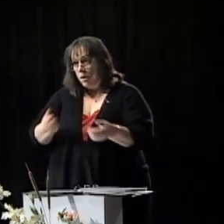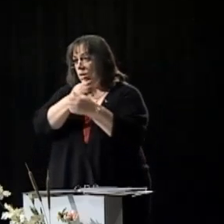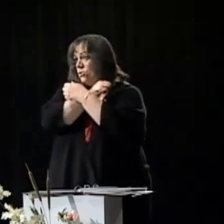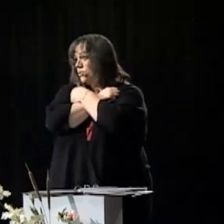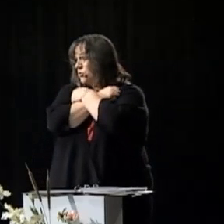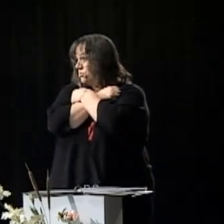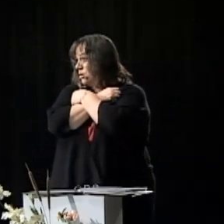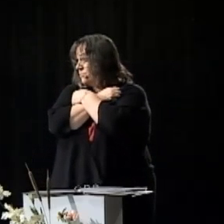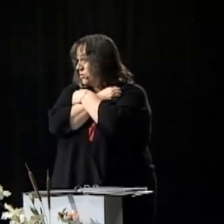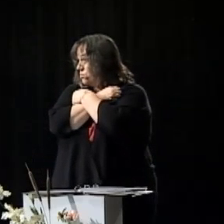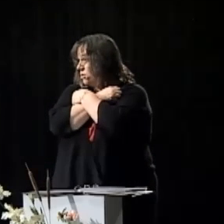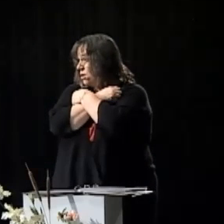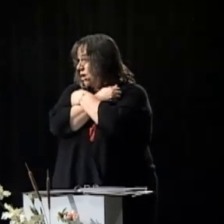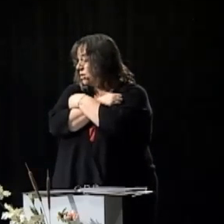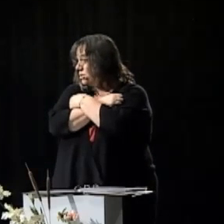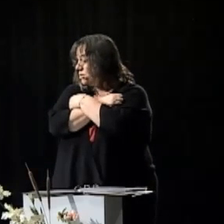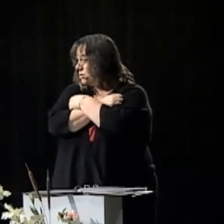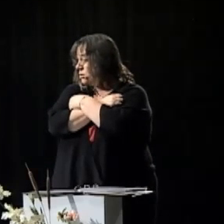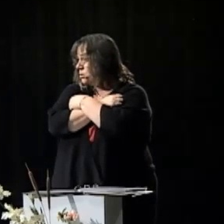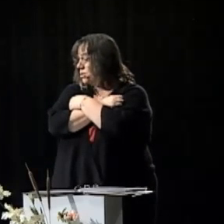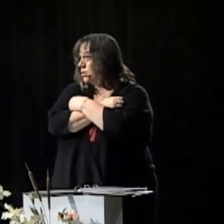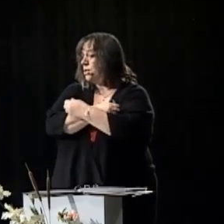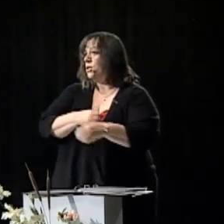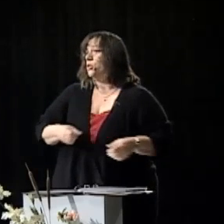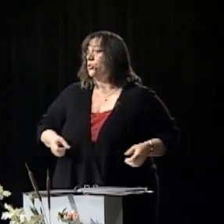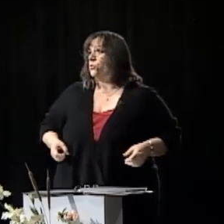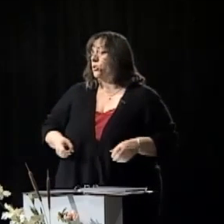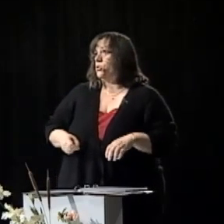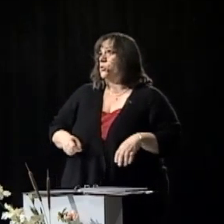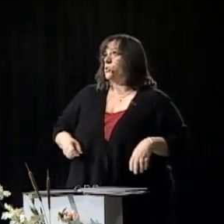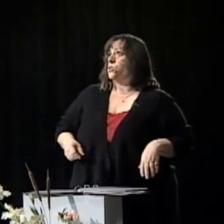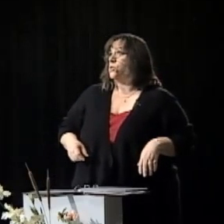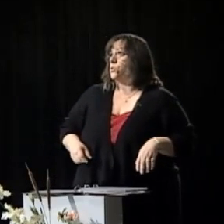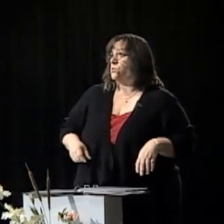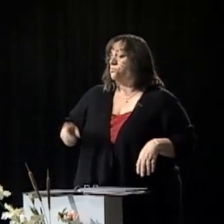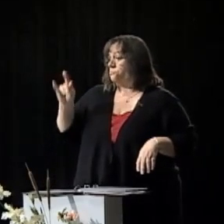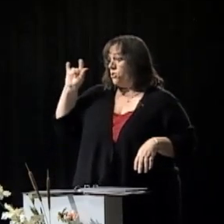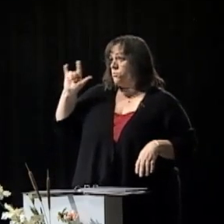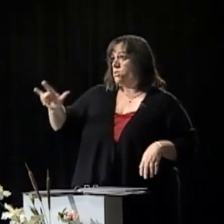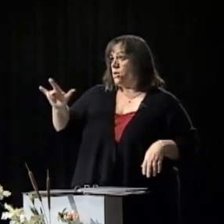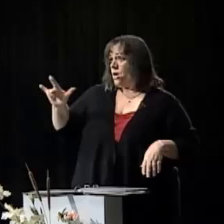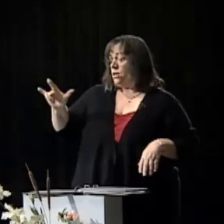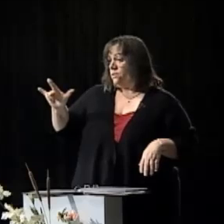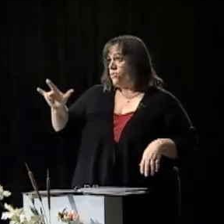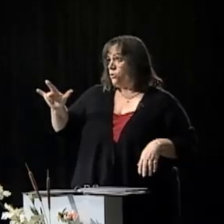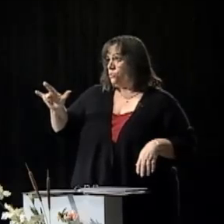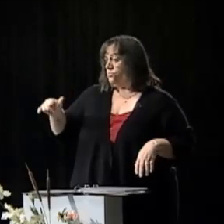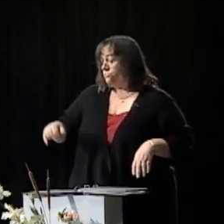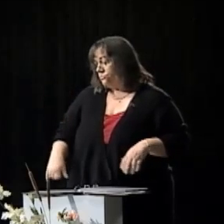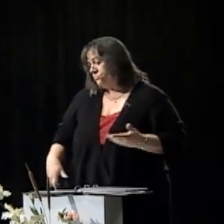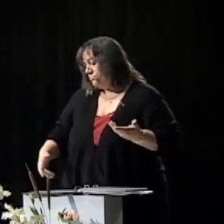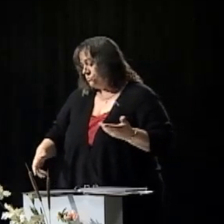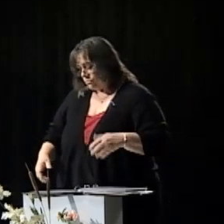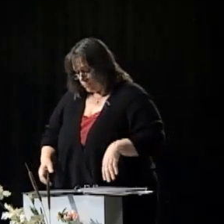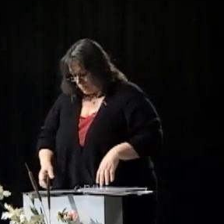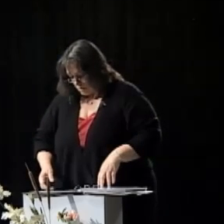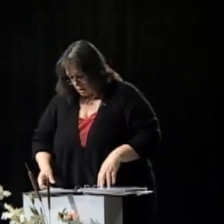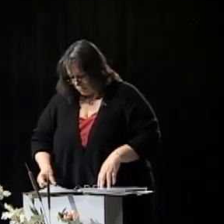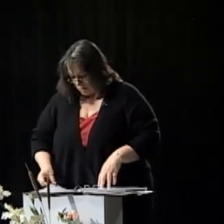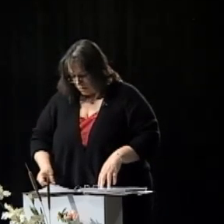You can do love this way, you hug. You can do, as we said, I love you. Several different